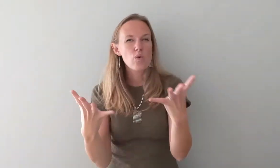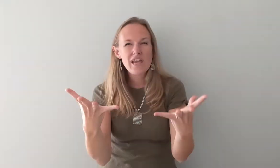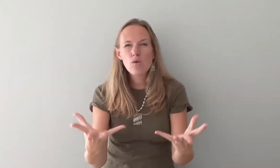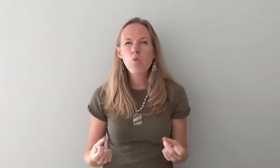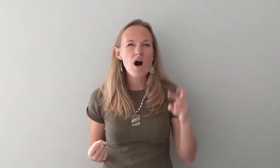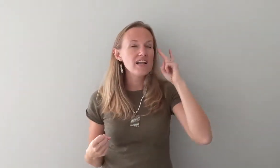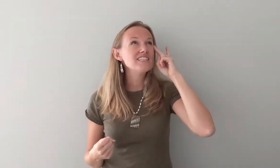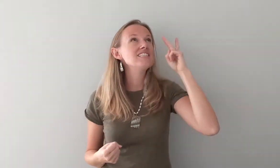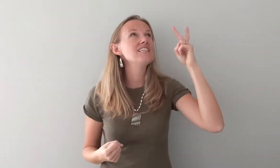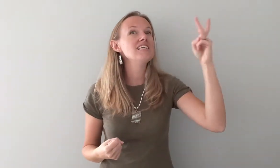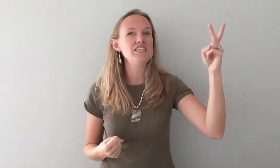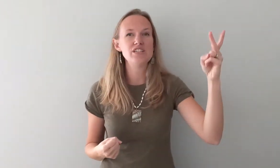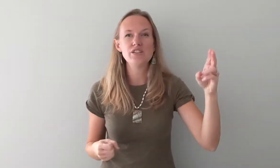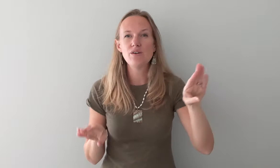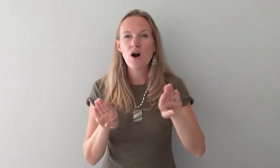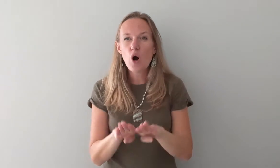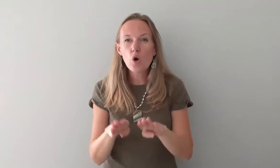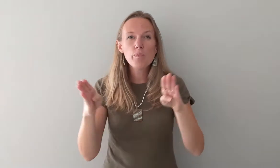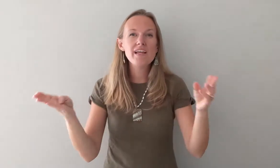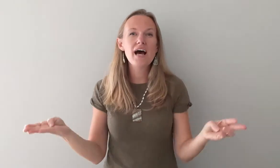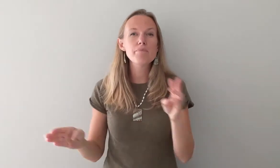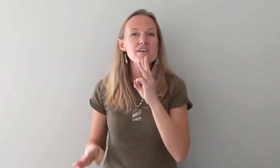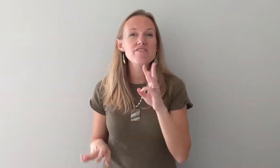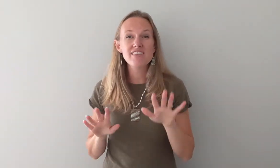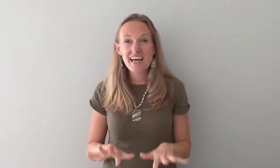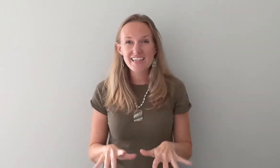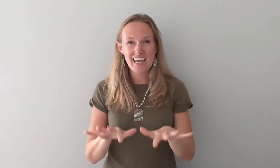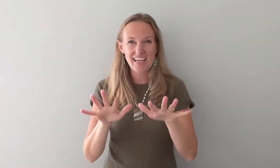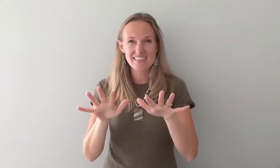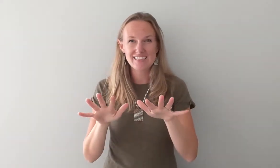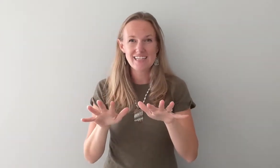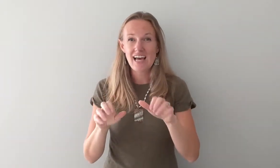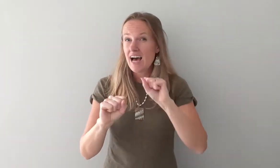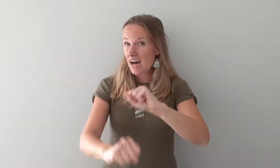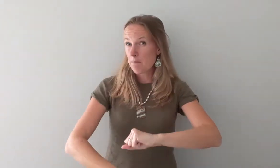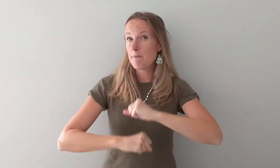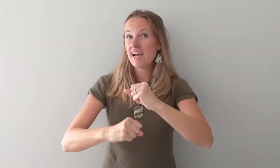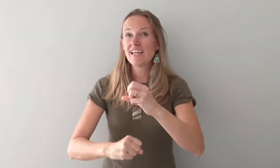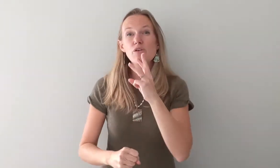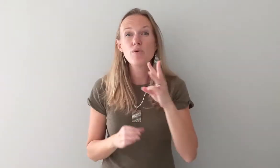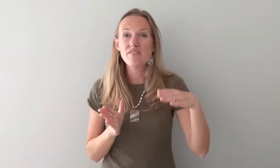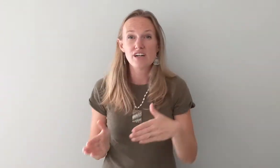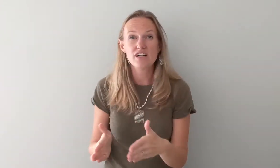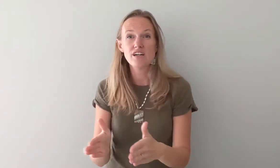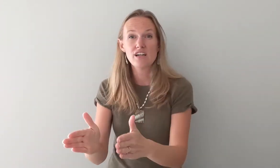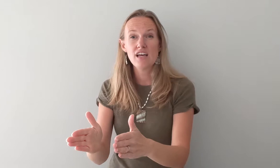we want to see you. Open up the floodgates, a mighty river, and